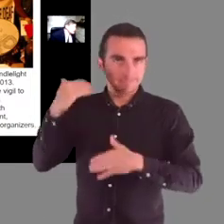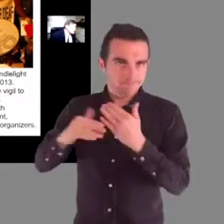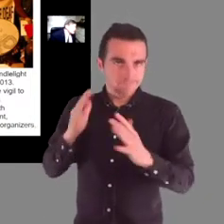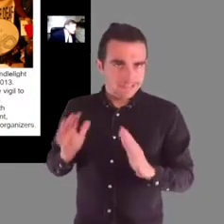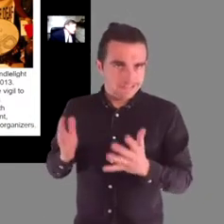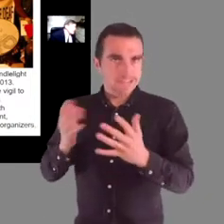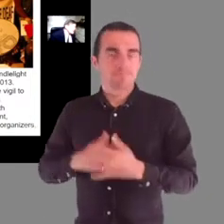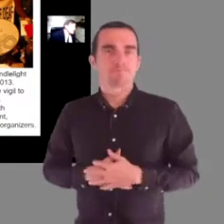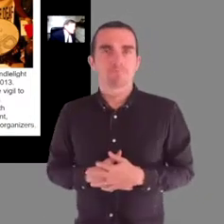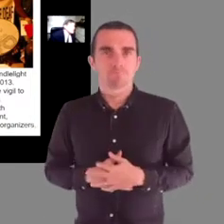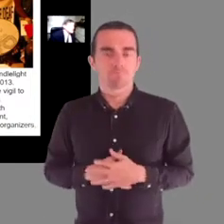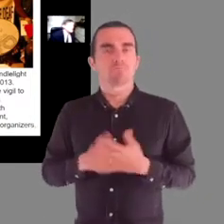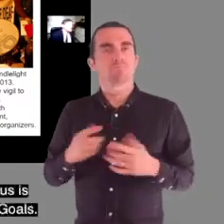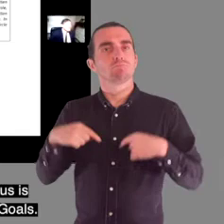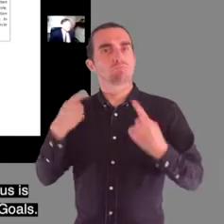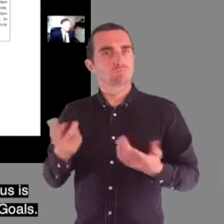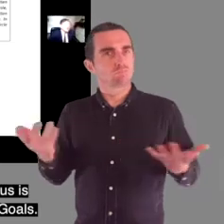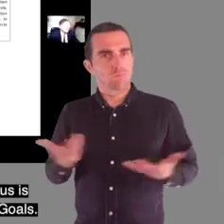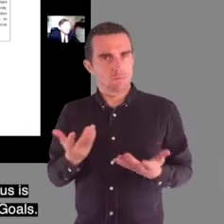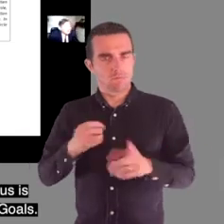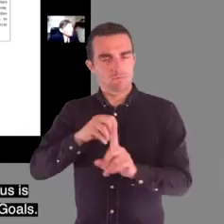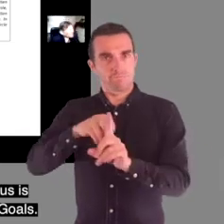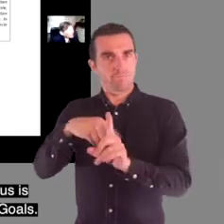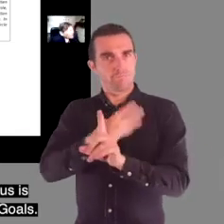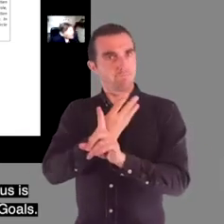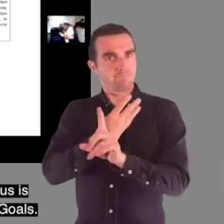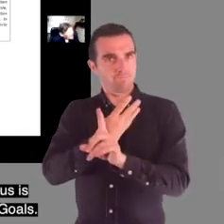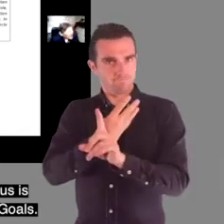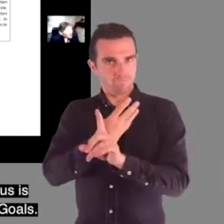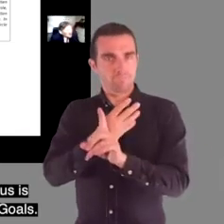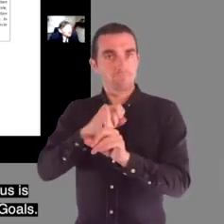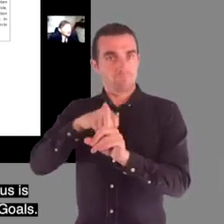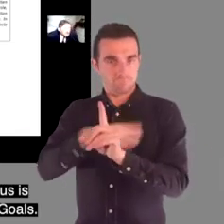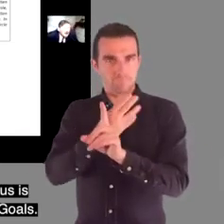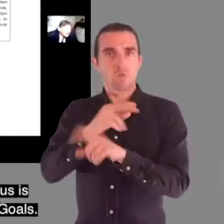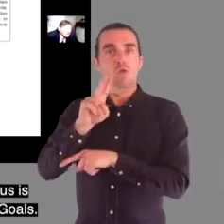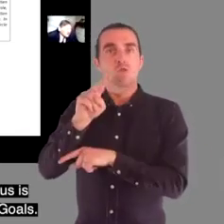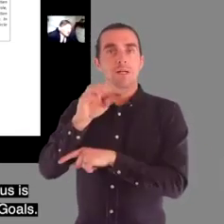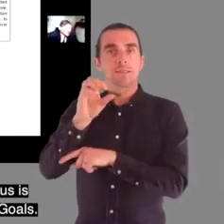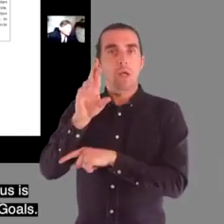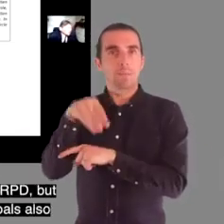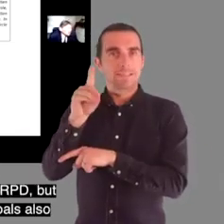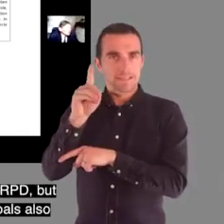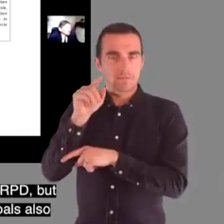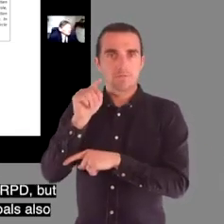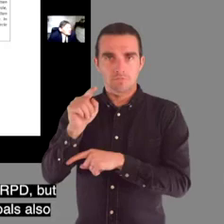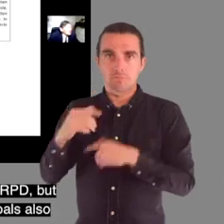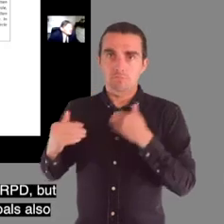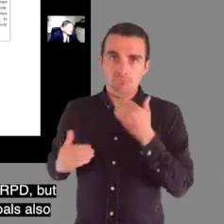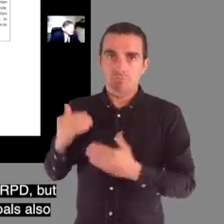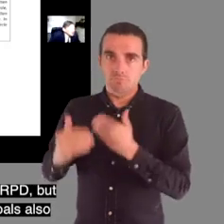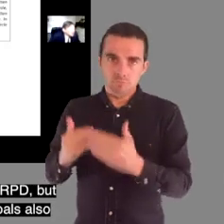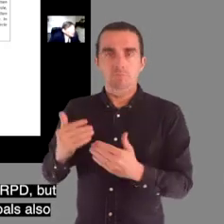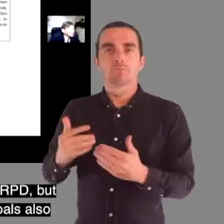that's what we have to keep going at. Now, another opportunity for us is the Sustainable Development Goals. We've been talking about